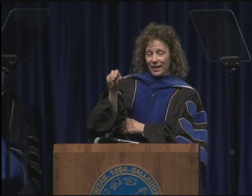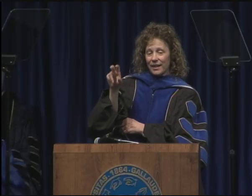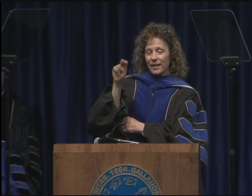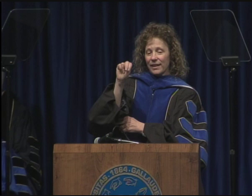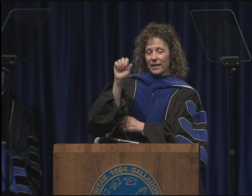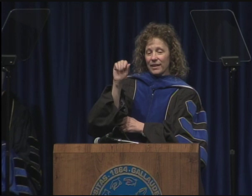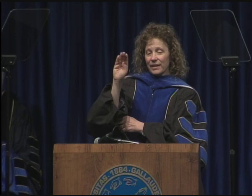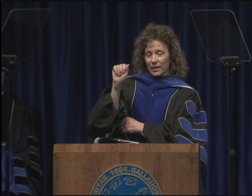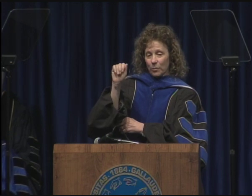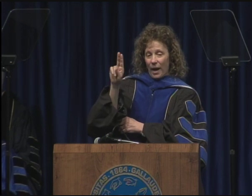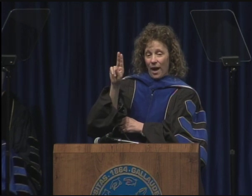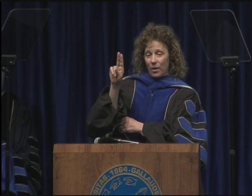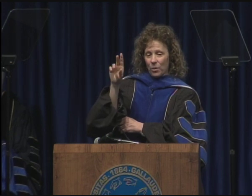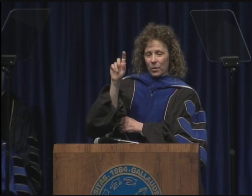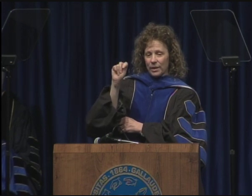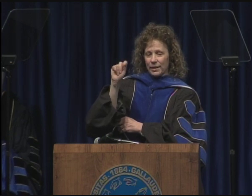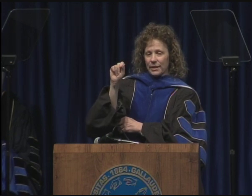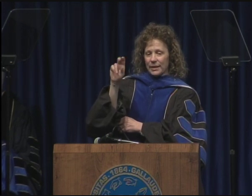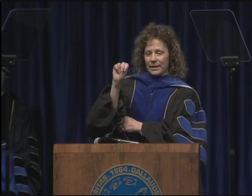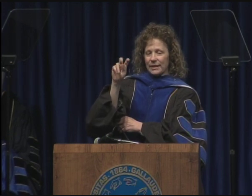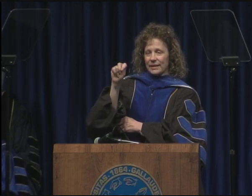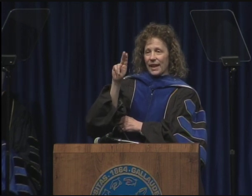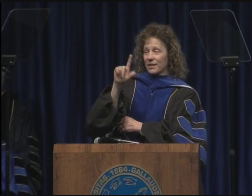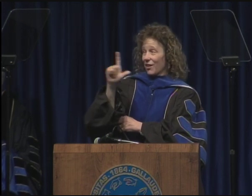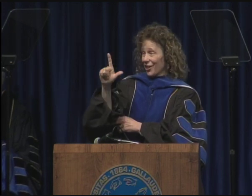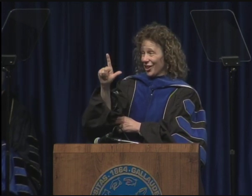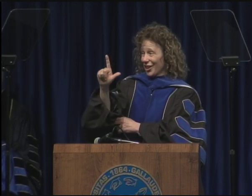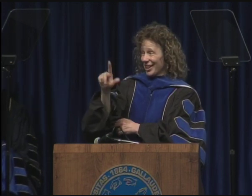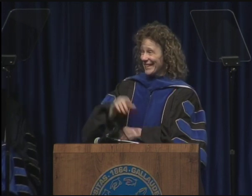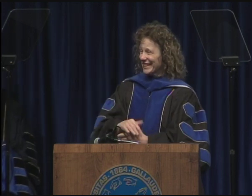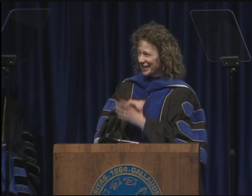Anna Nabao Tantul.